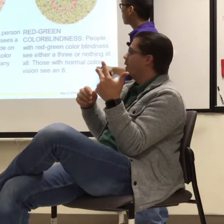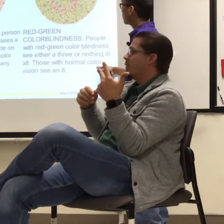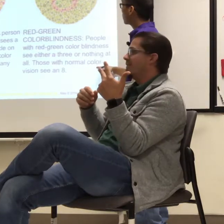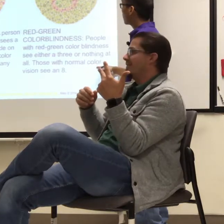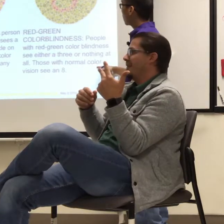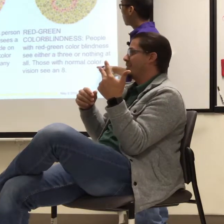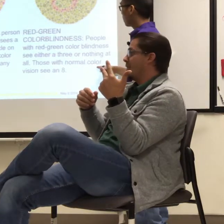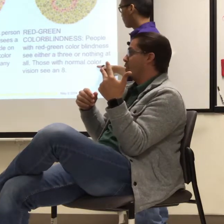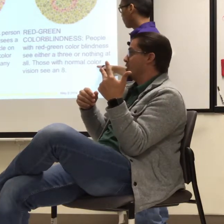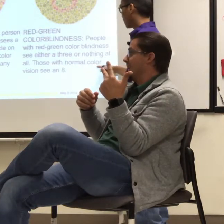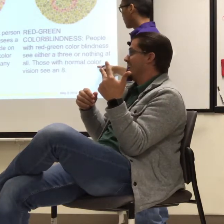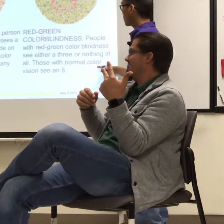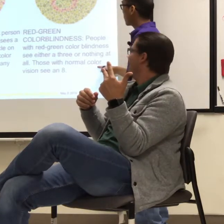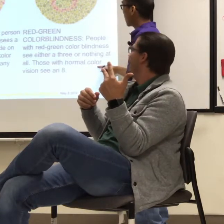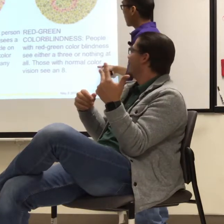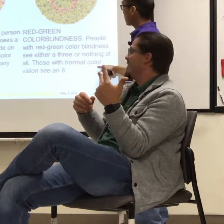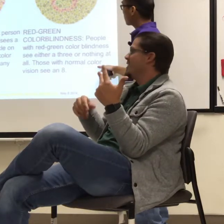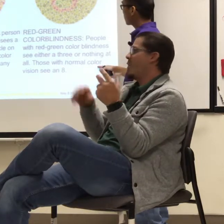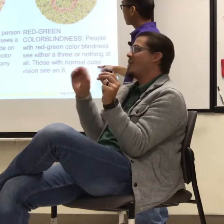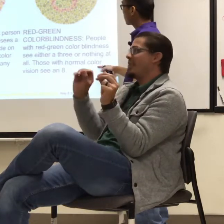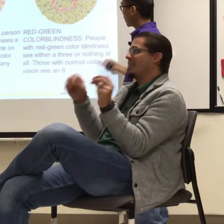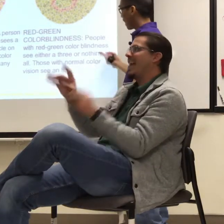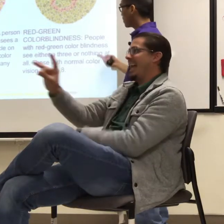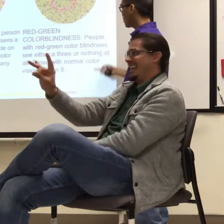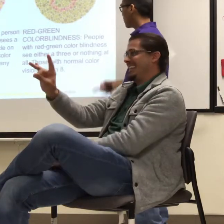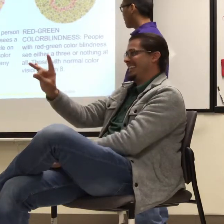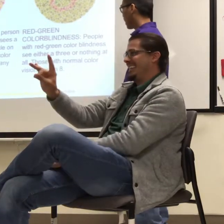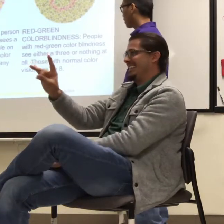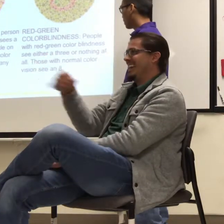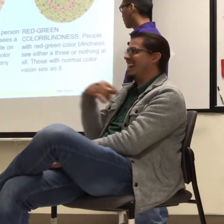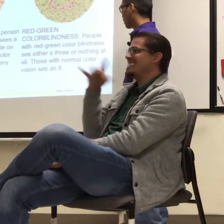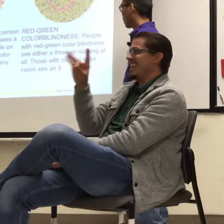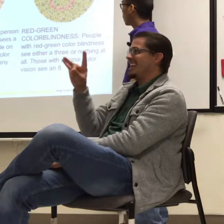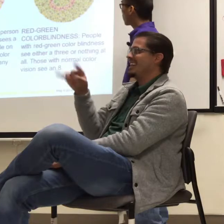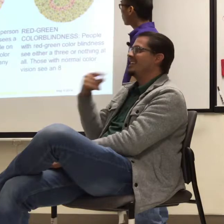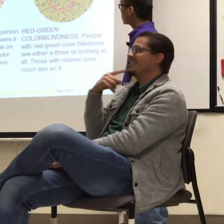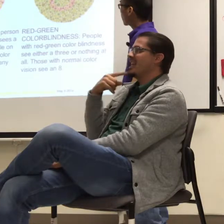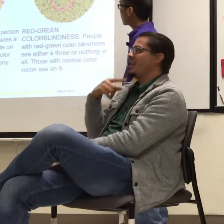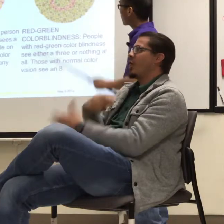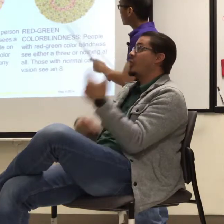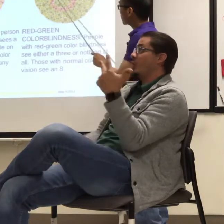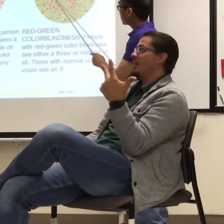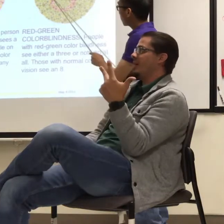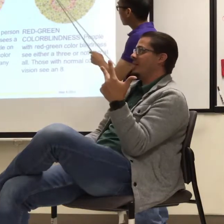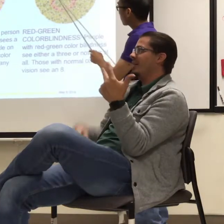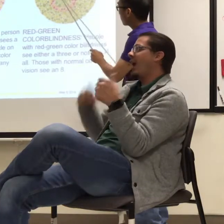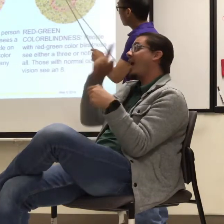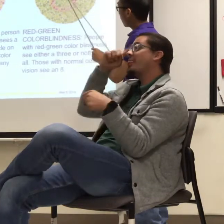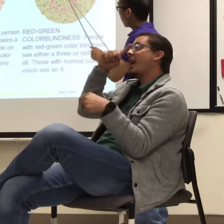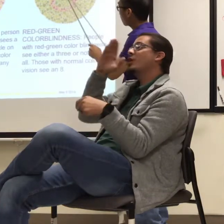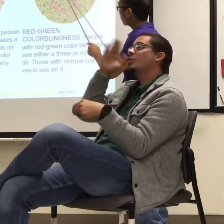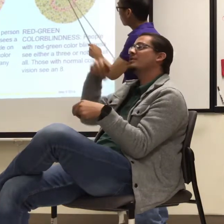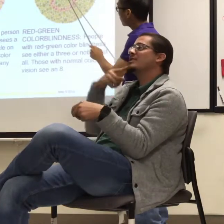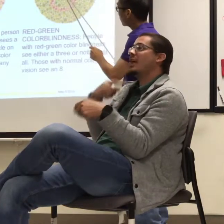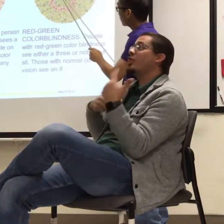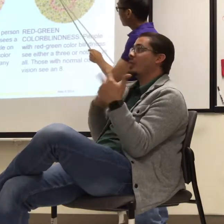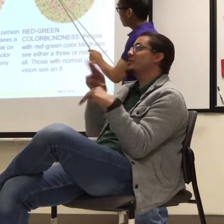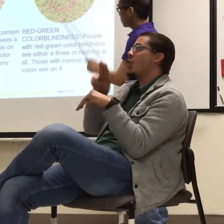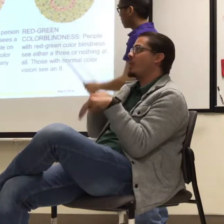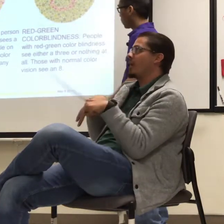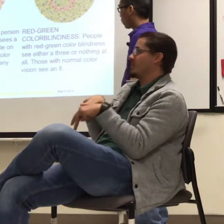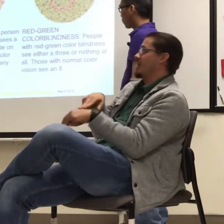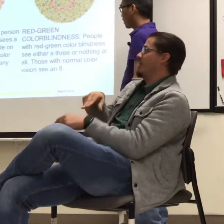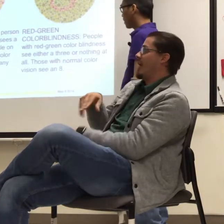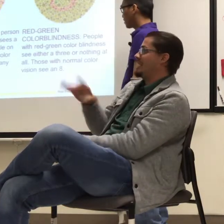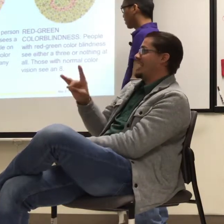vision can see an 8. Okay, I do see an 8. But if you're colorblind, I guess these colors are a little off.